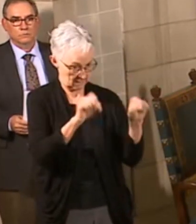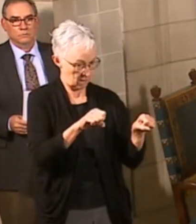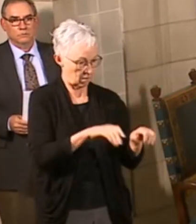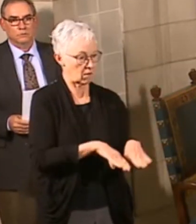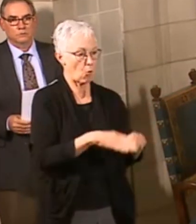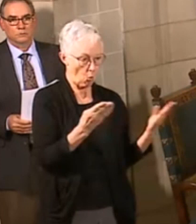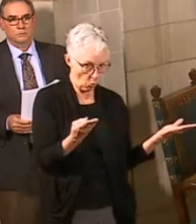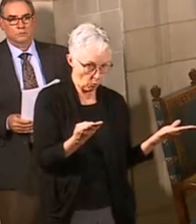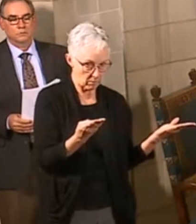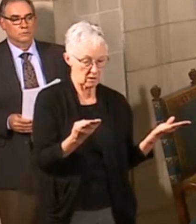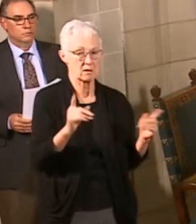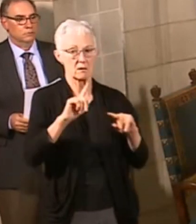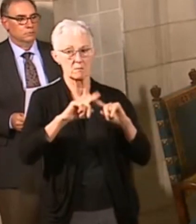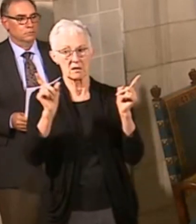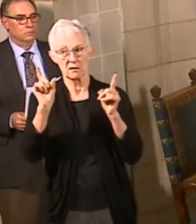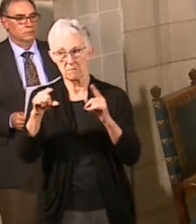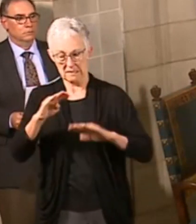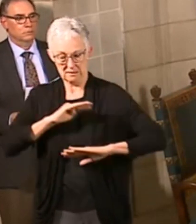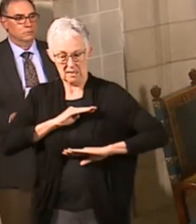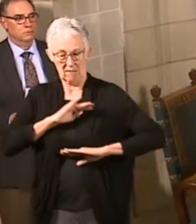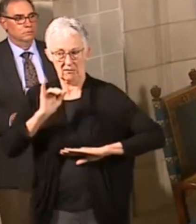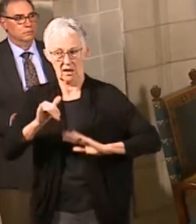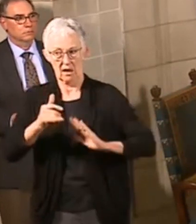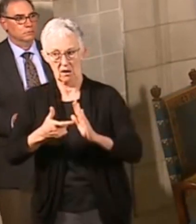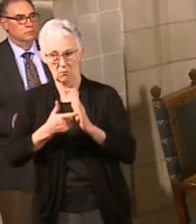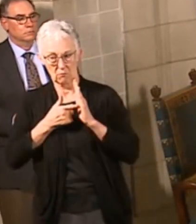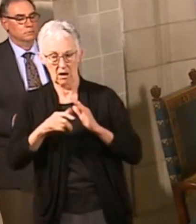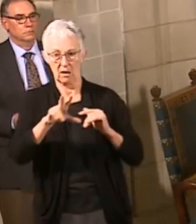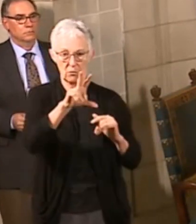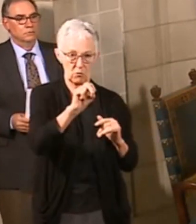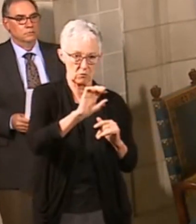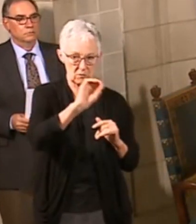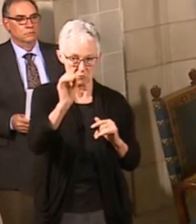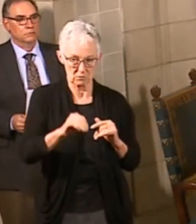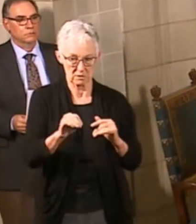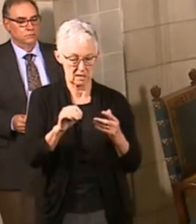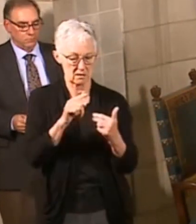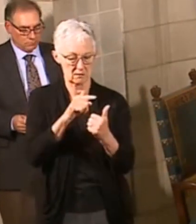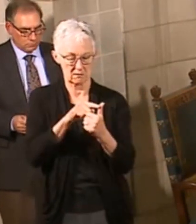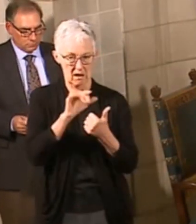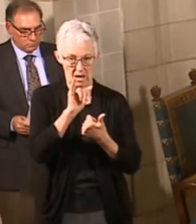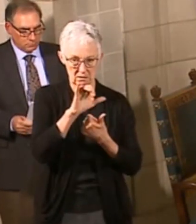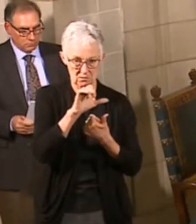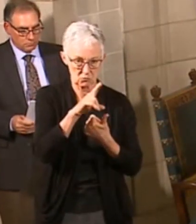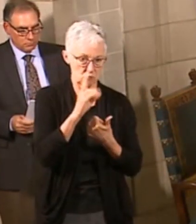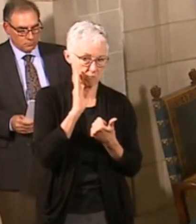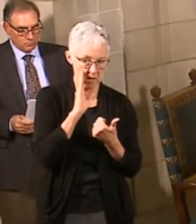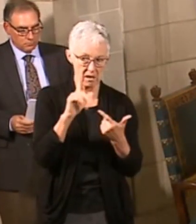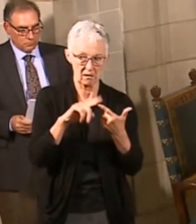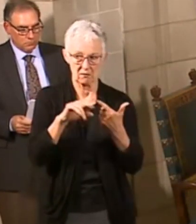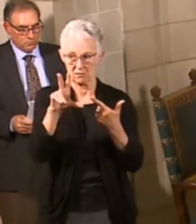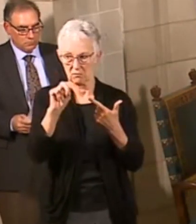to 30% hospital beds, 30% ICU beds, 30% ventilators available, and 2 weeks of PPE available.